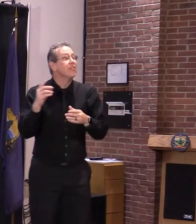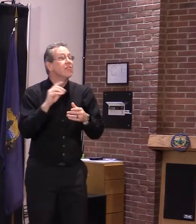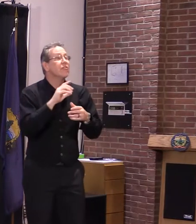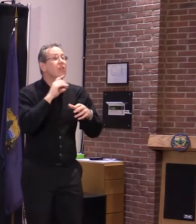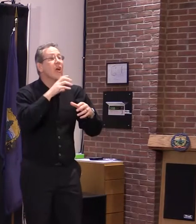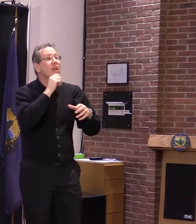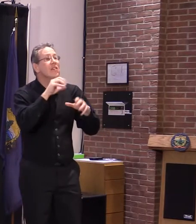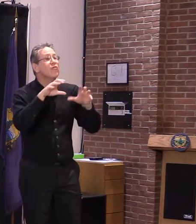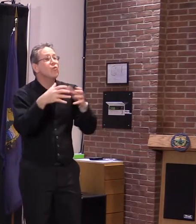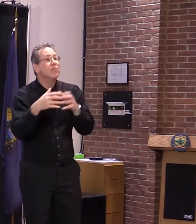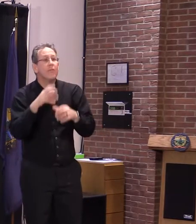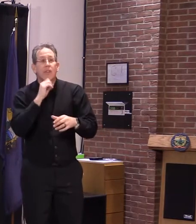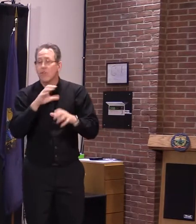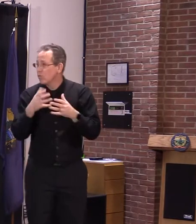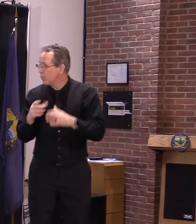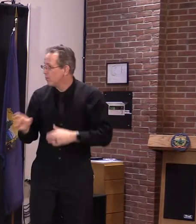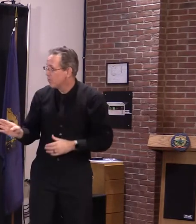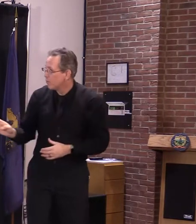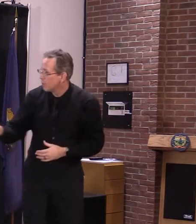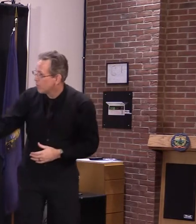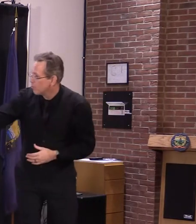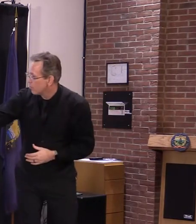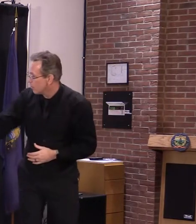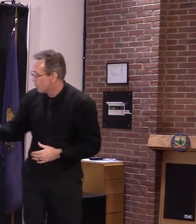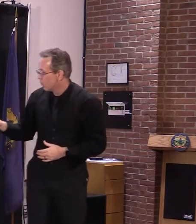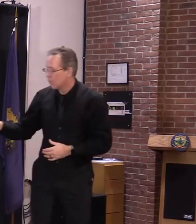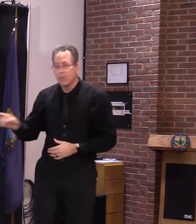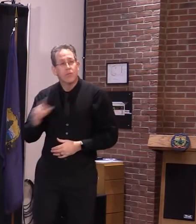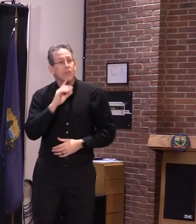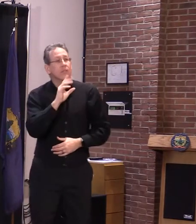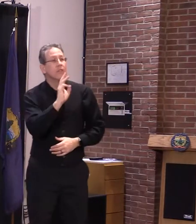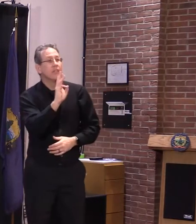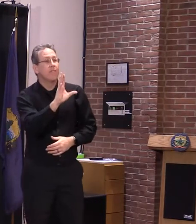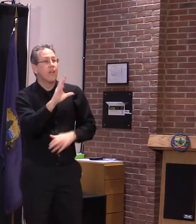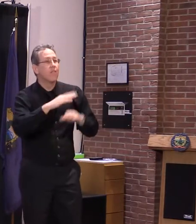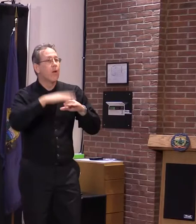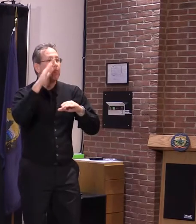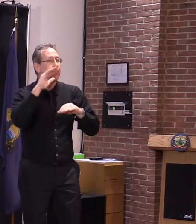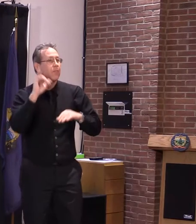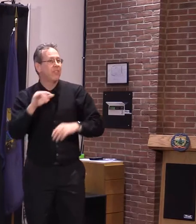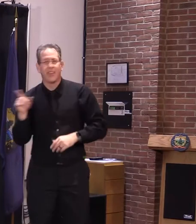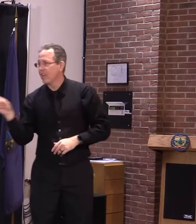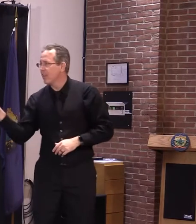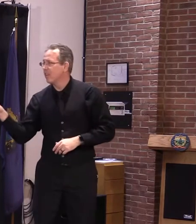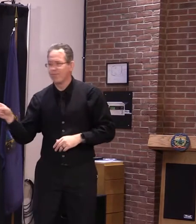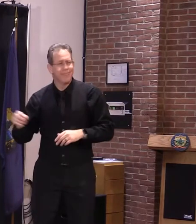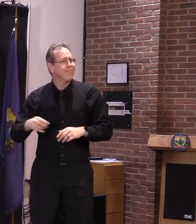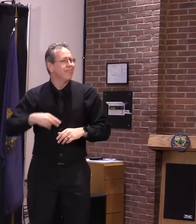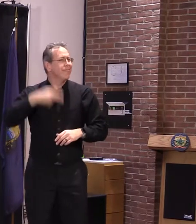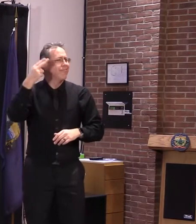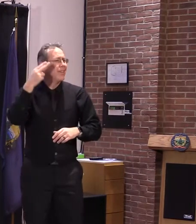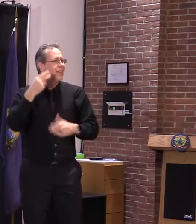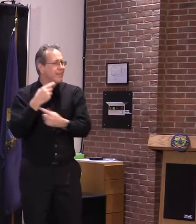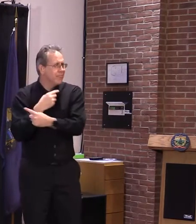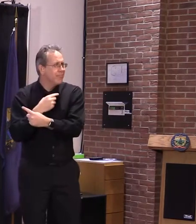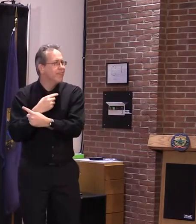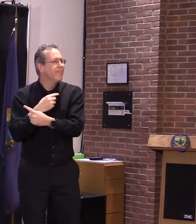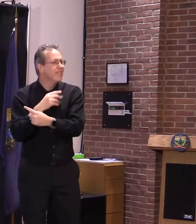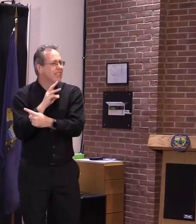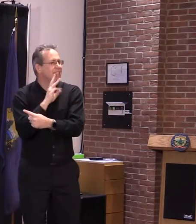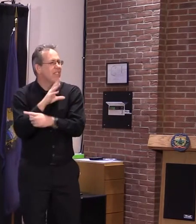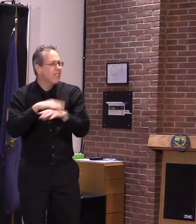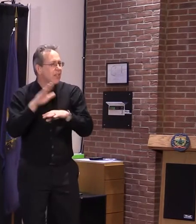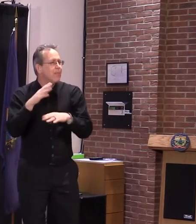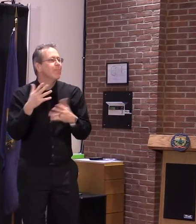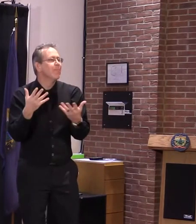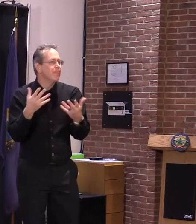the hospital at a greater rate than any other age group. So you can see here the per capita numbers, those over 65 much more likely to end up